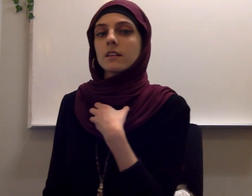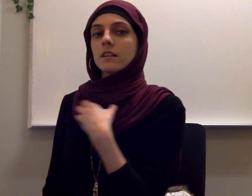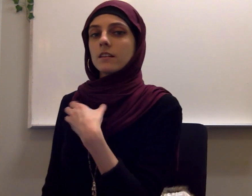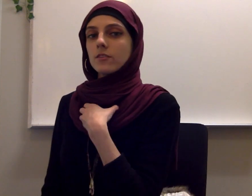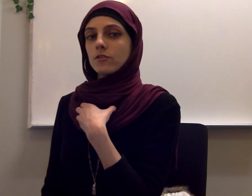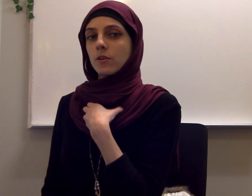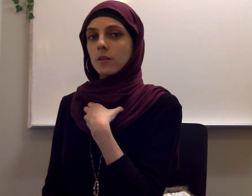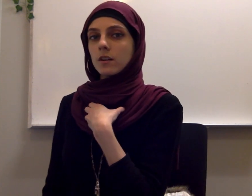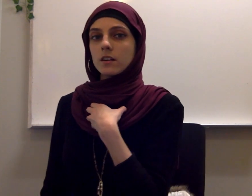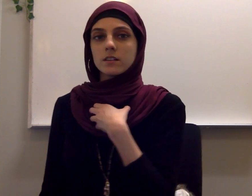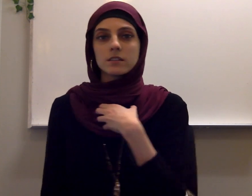Choke.